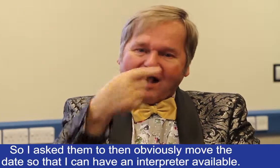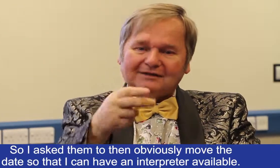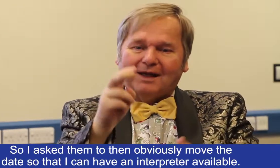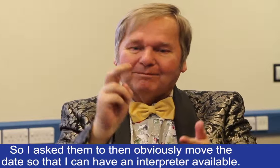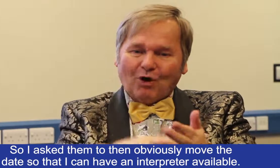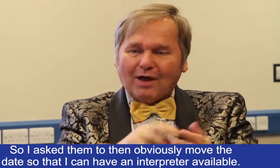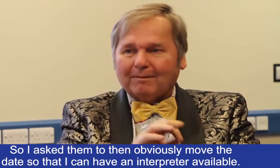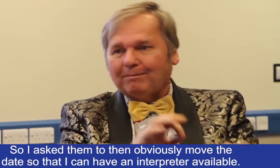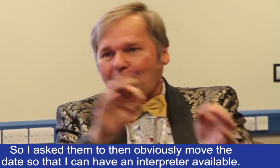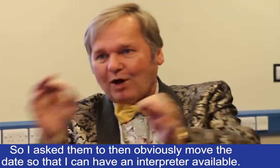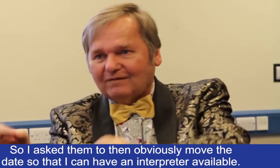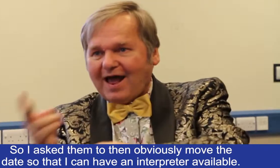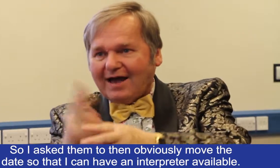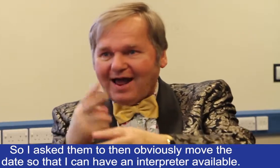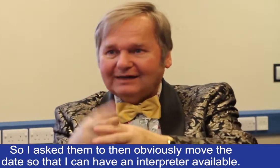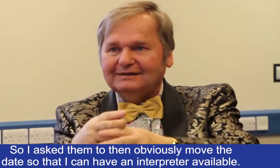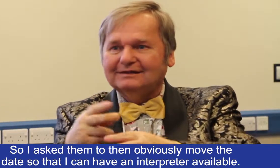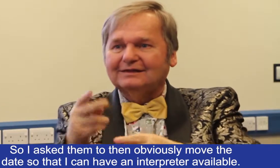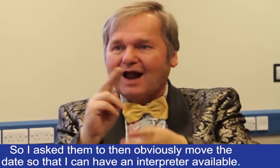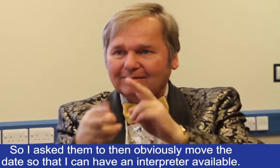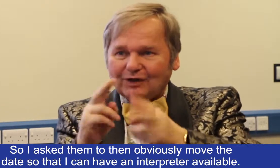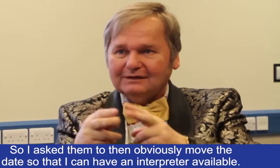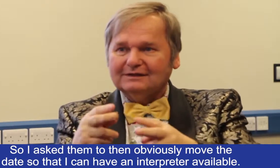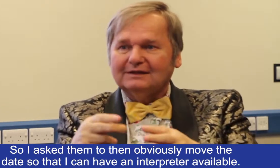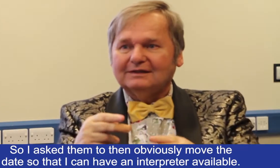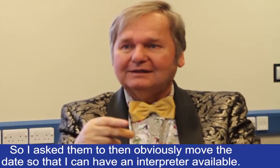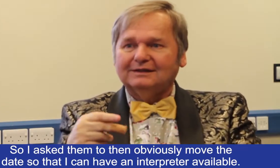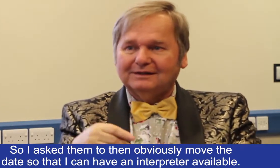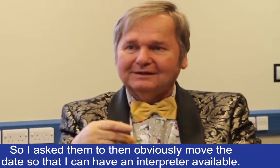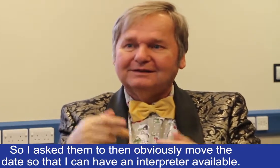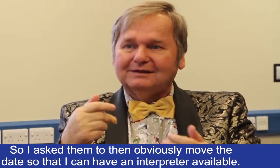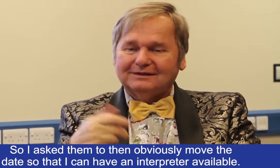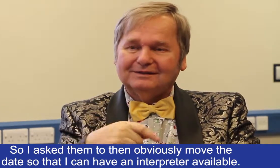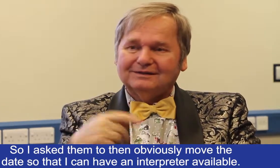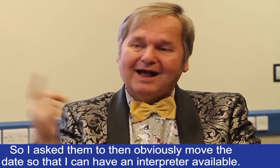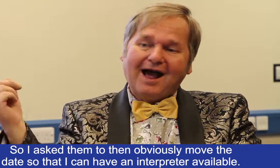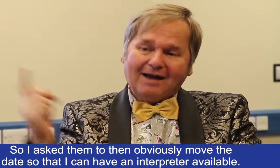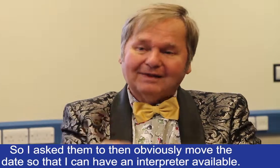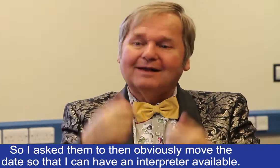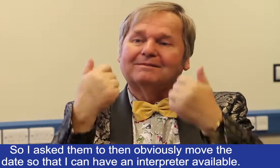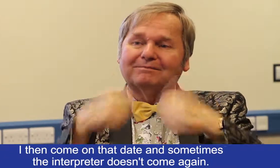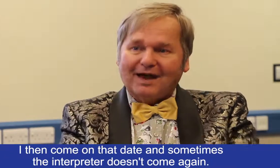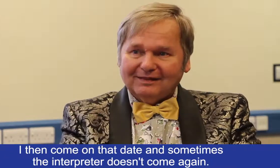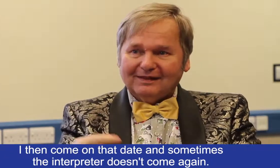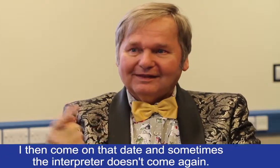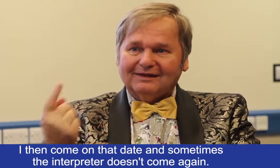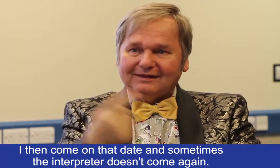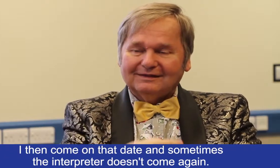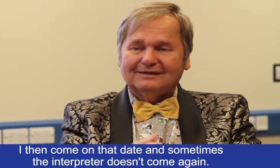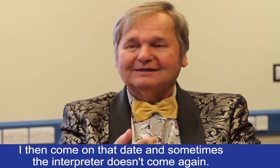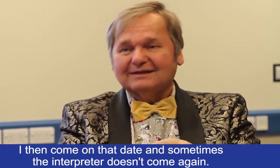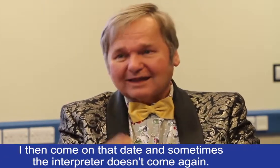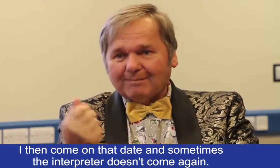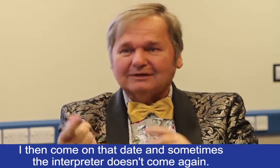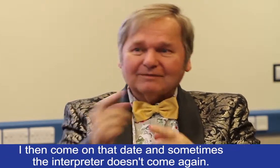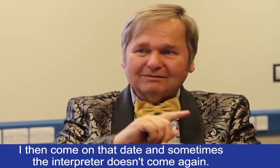often. So I asked them to then obviously move the date so that I can have an interpreter available. I then come on